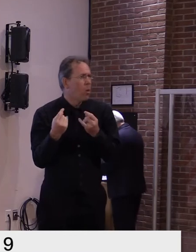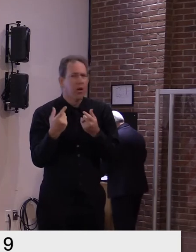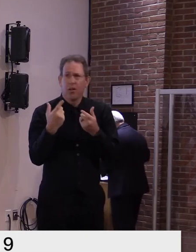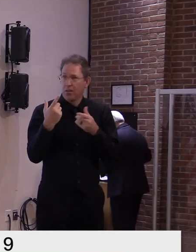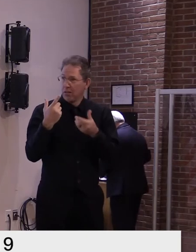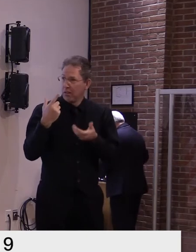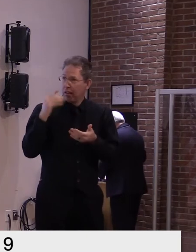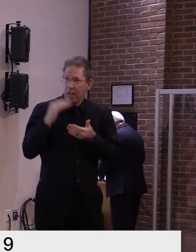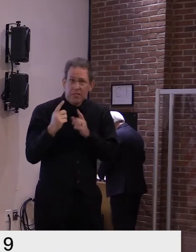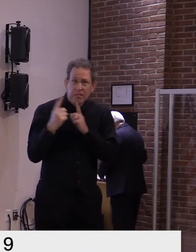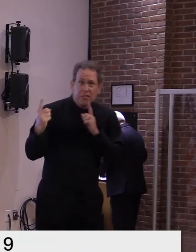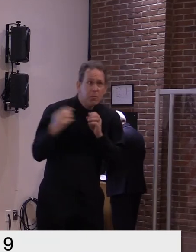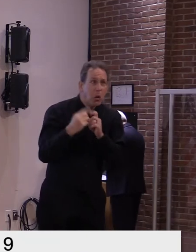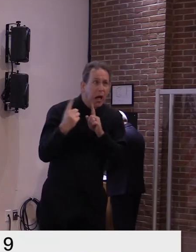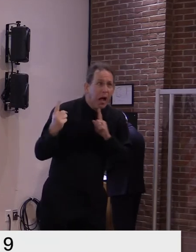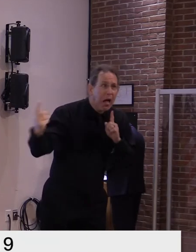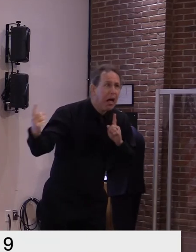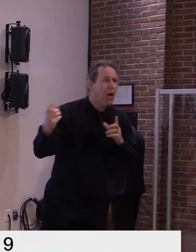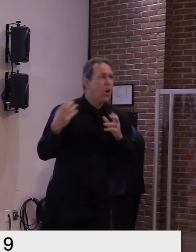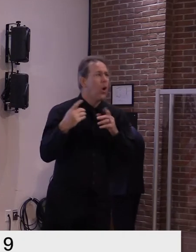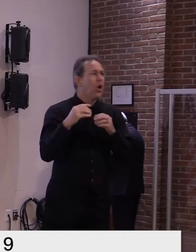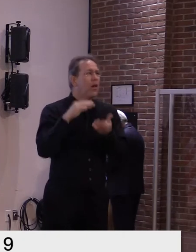means? Yeah, so